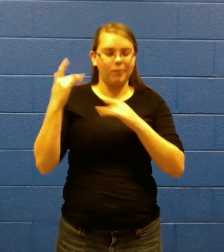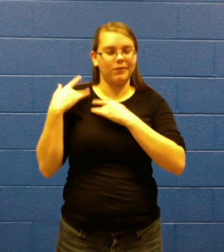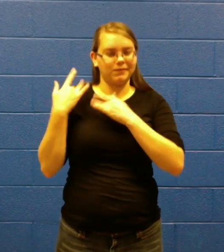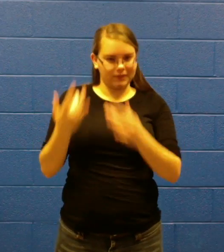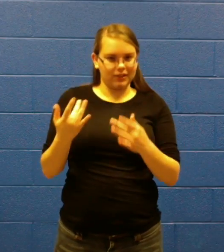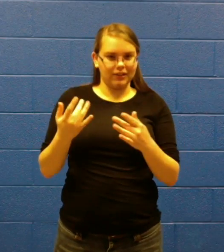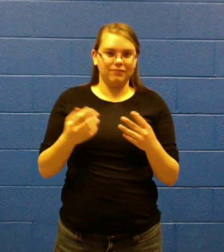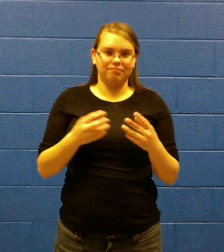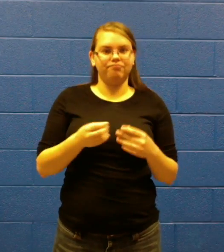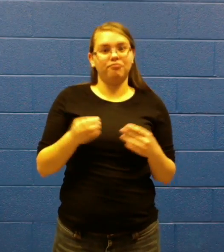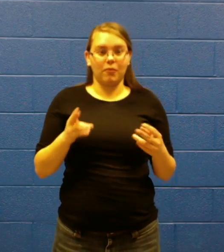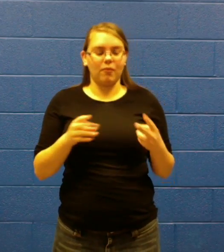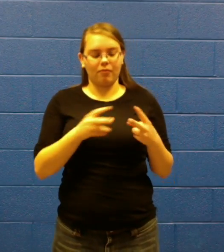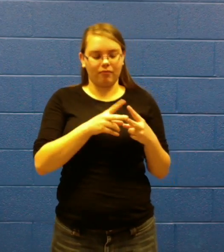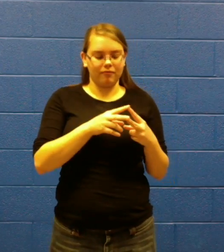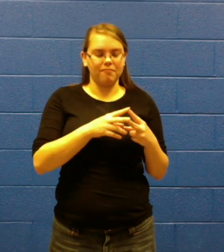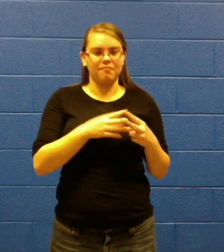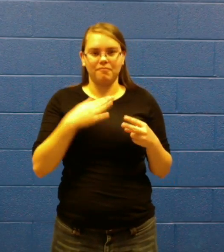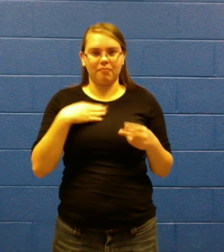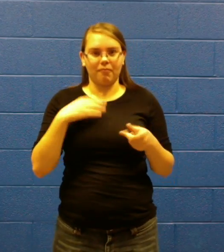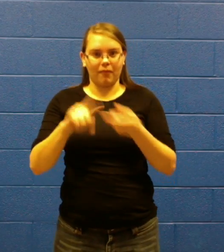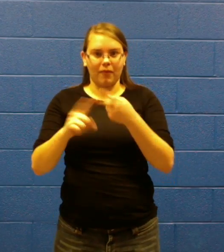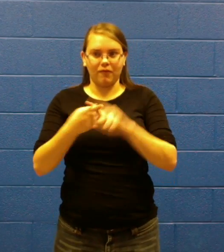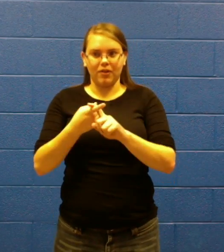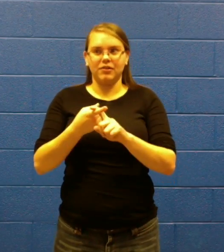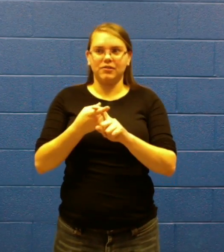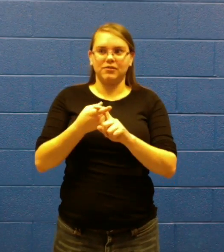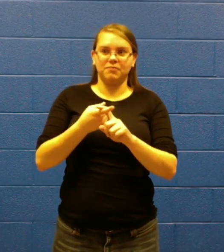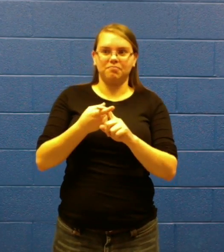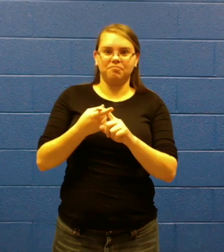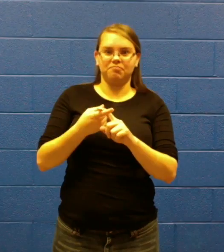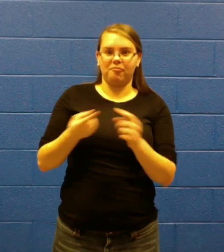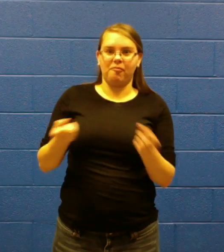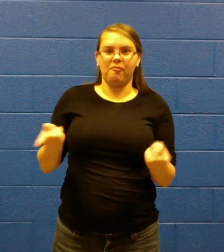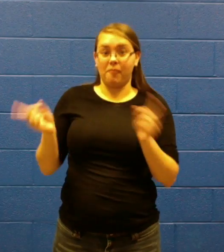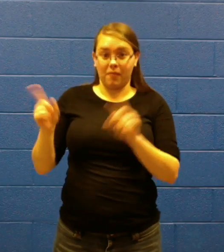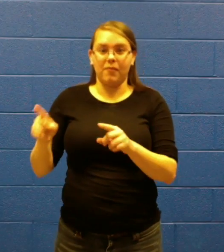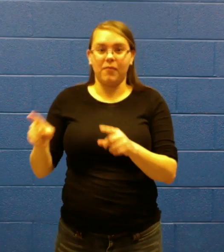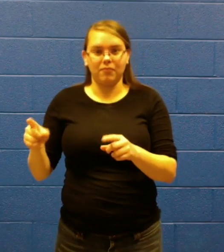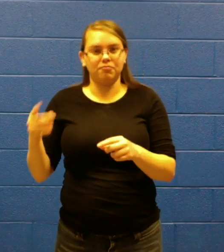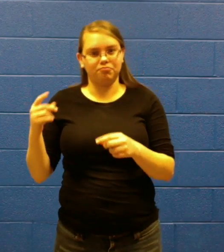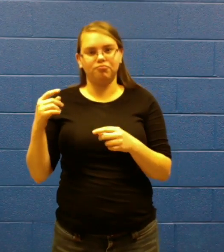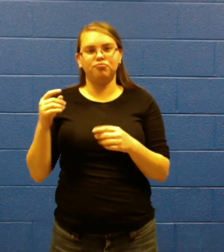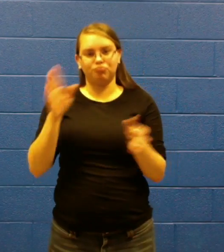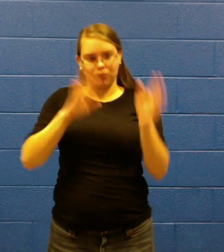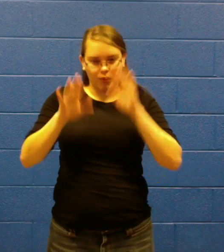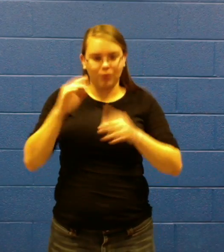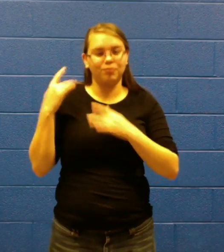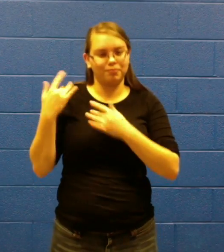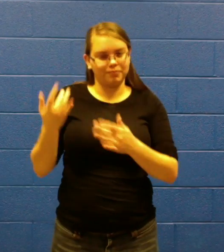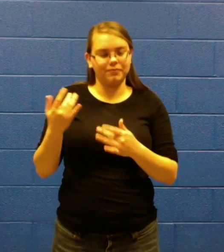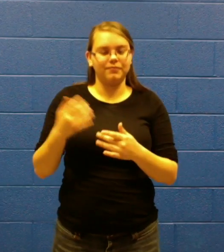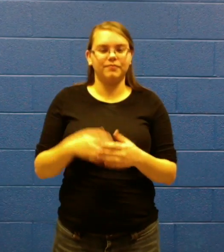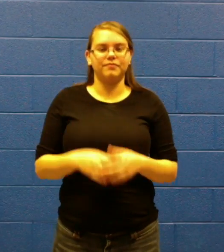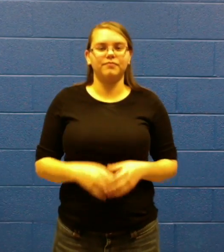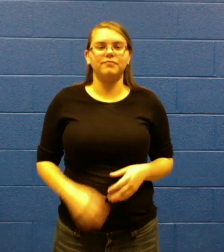of trouble. The first story I'm going to tell you is about how Dresden managed to tie up my friend and